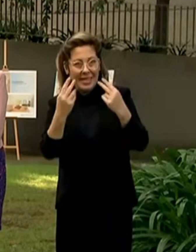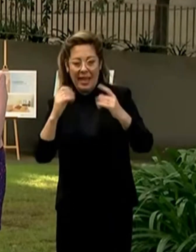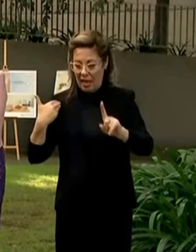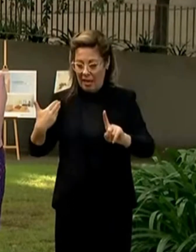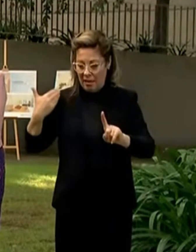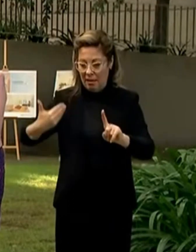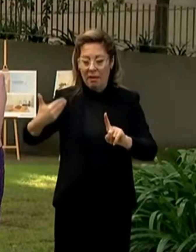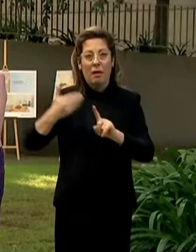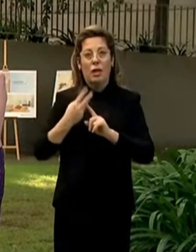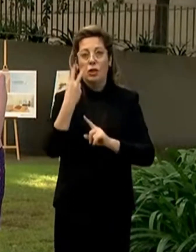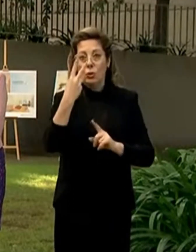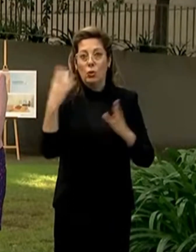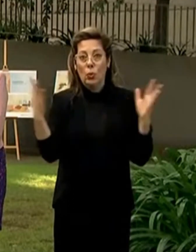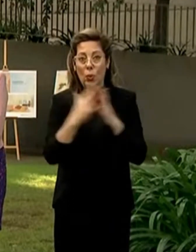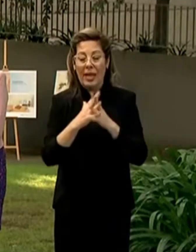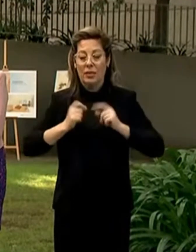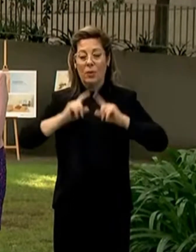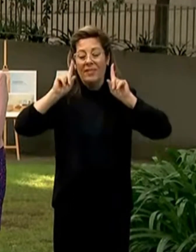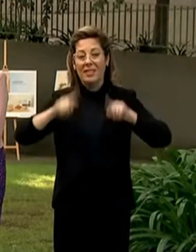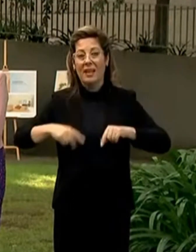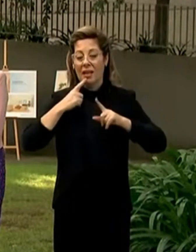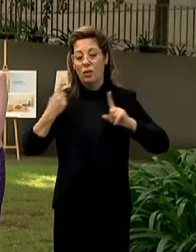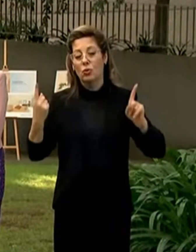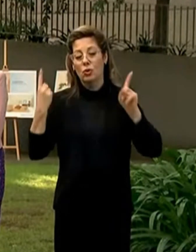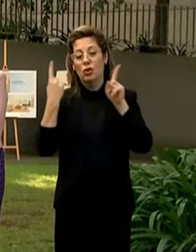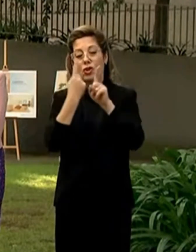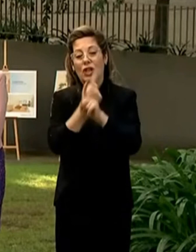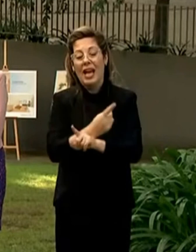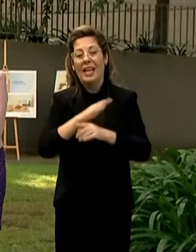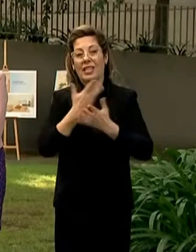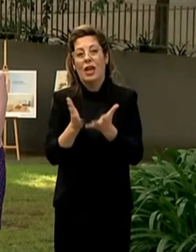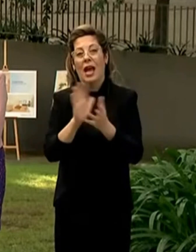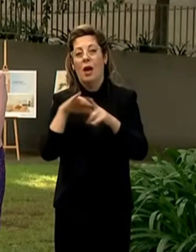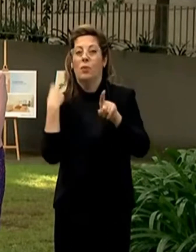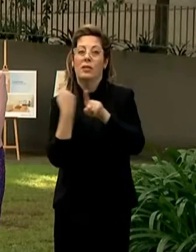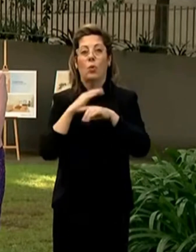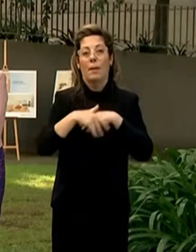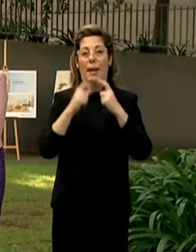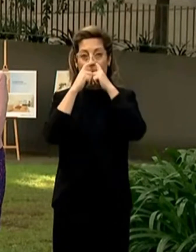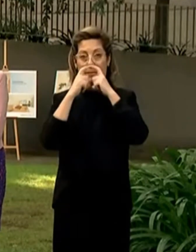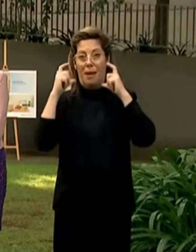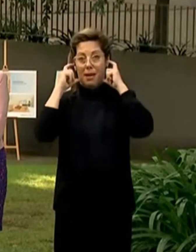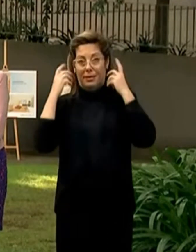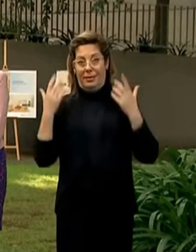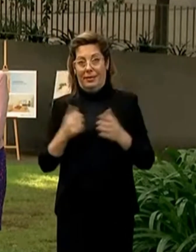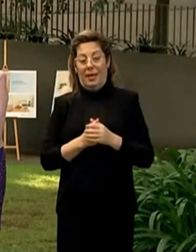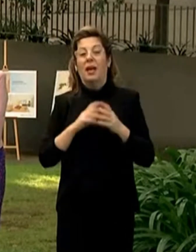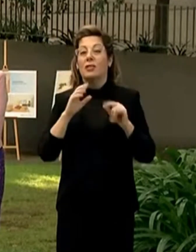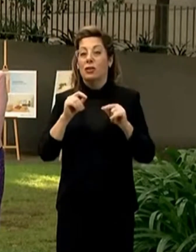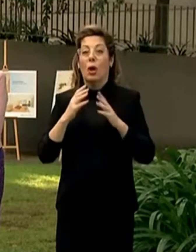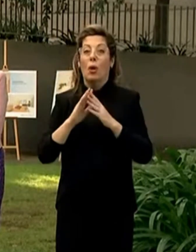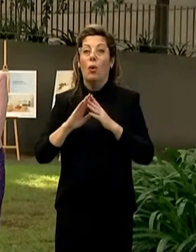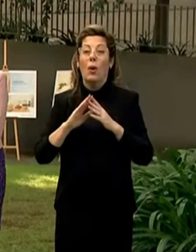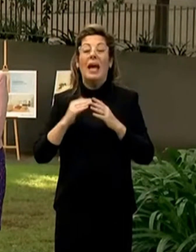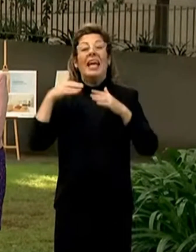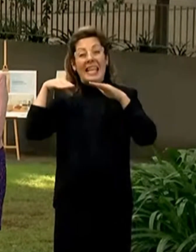how we've incorporated the language around the masks as our fourth line of defence. What we're highlighting is that it's the mask wearing